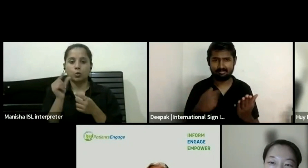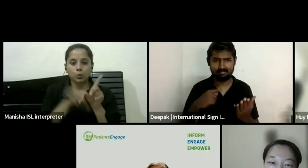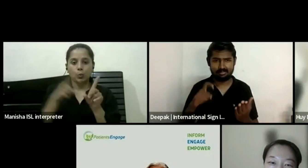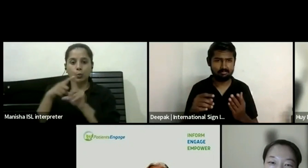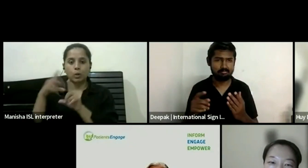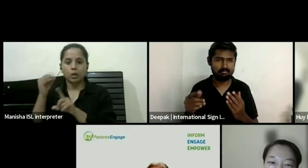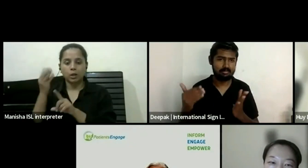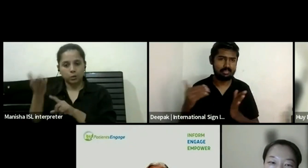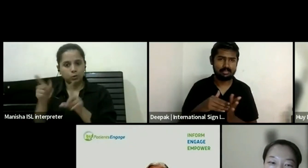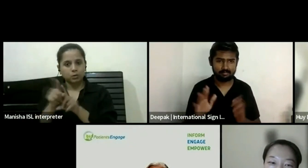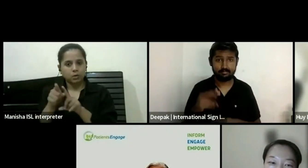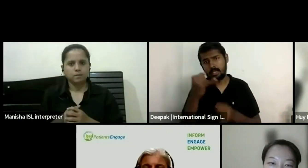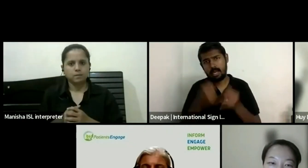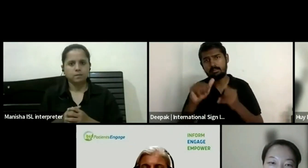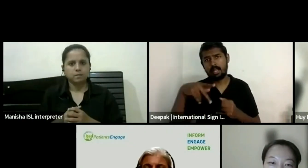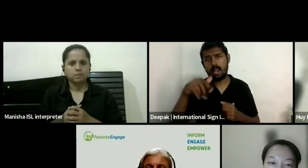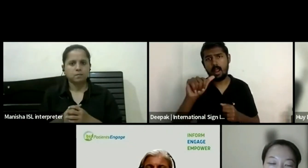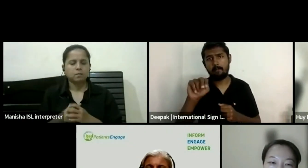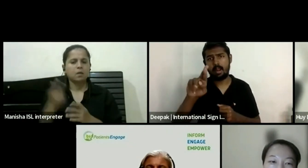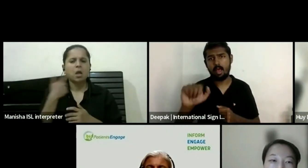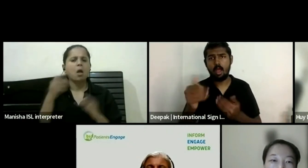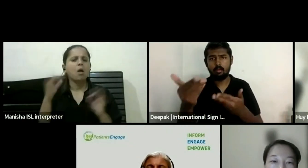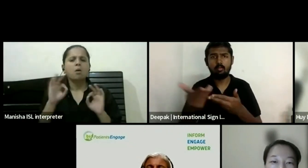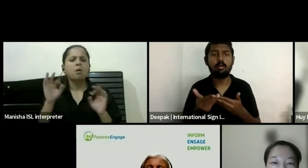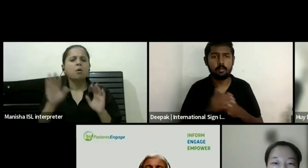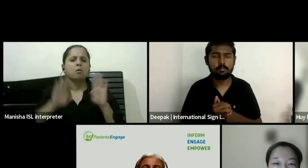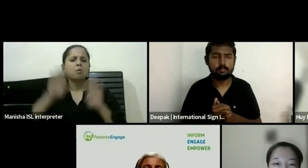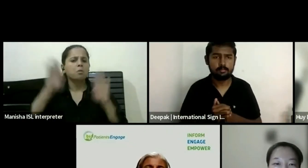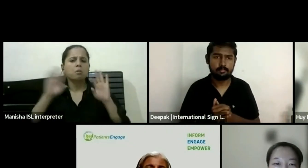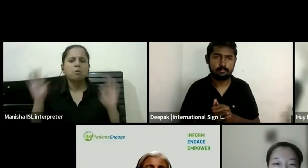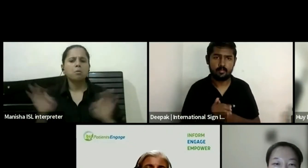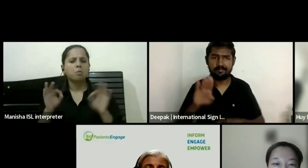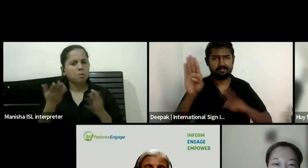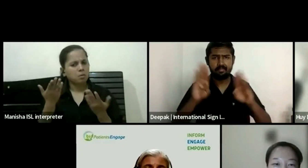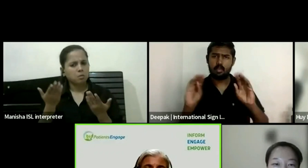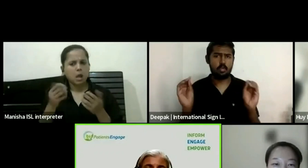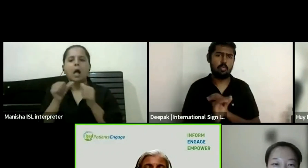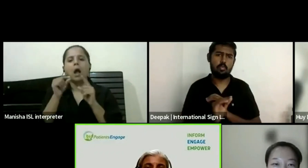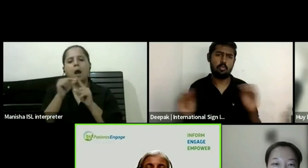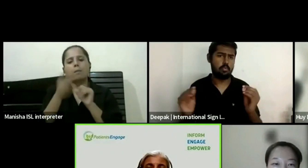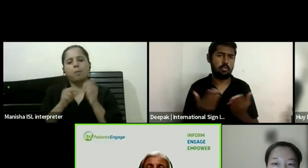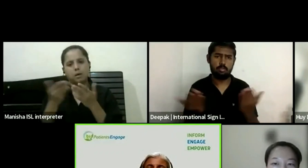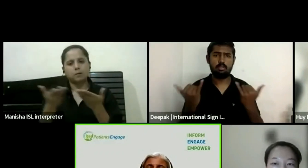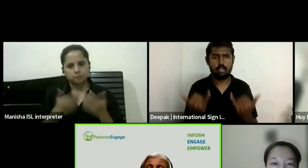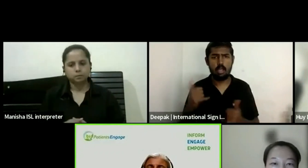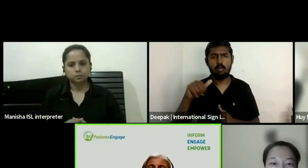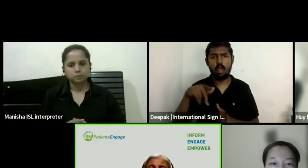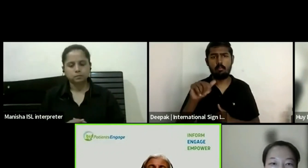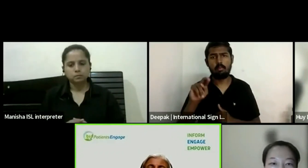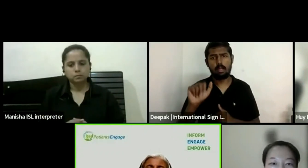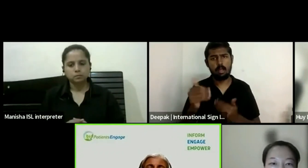Okay. You can check the chat message. Aparna, you want to say anything? Sure. So I do think that as much as